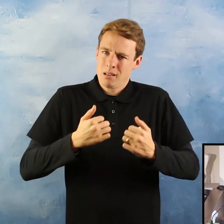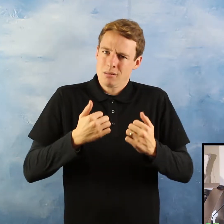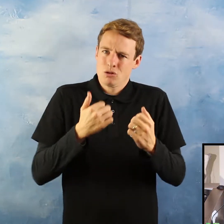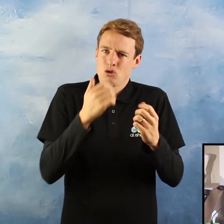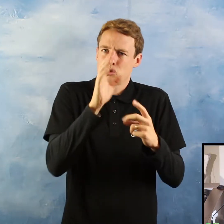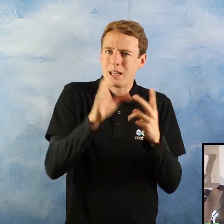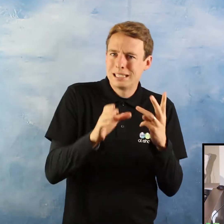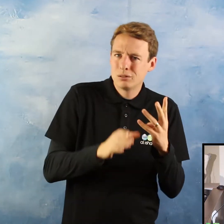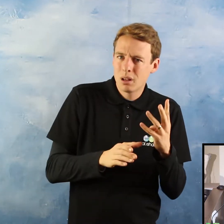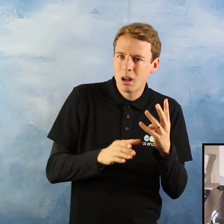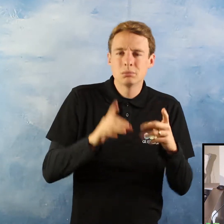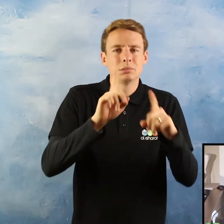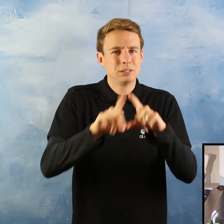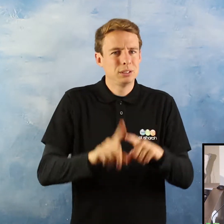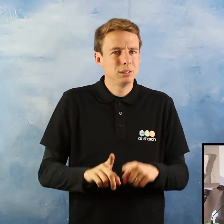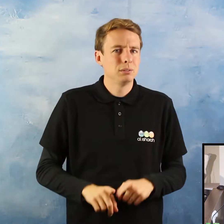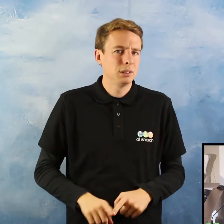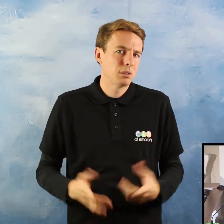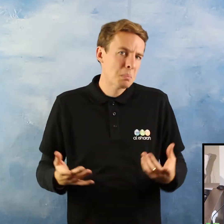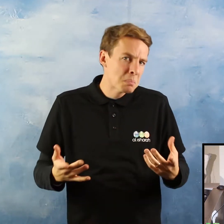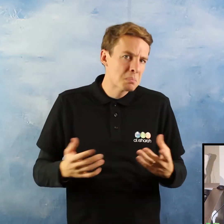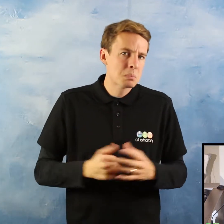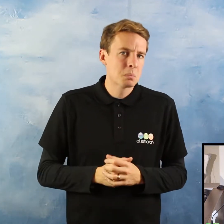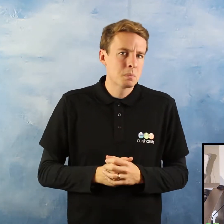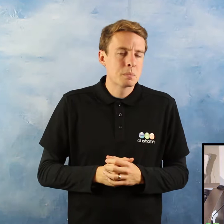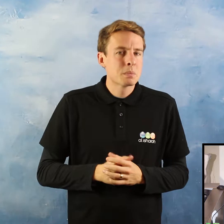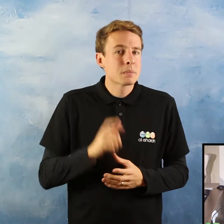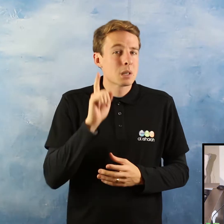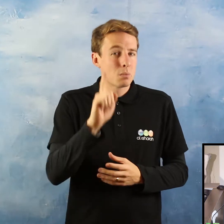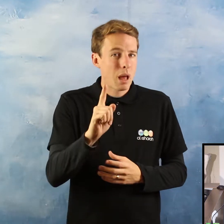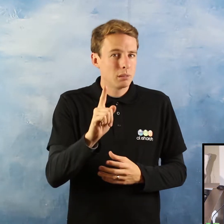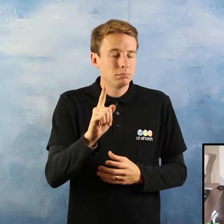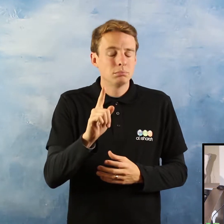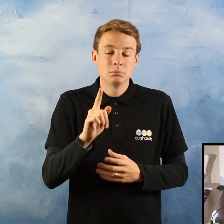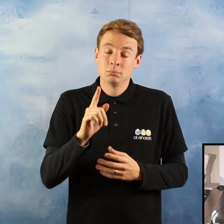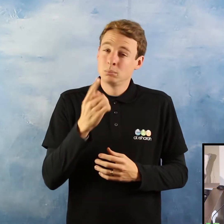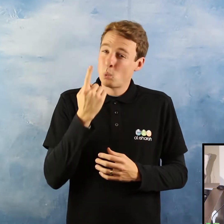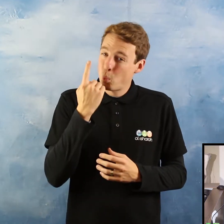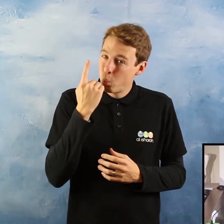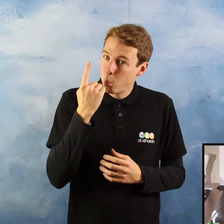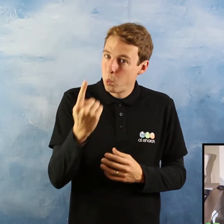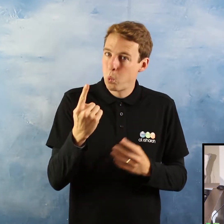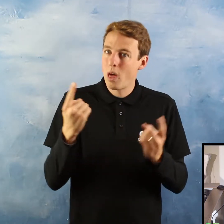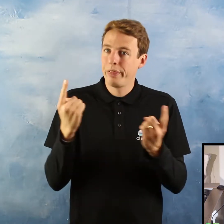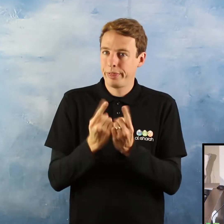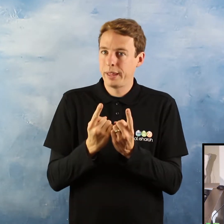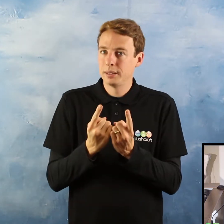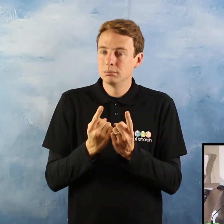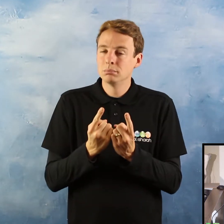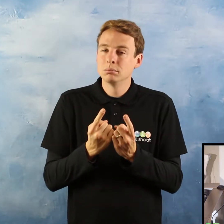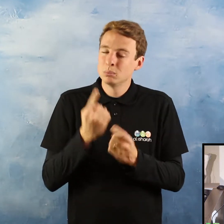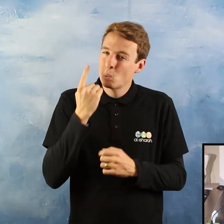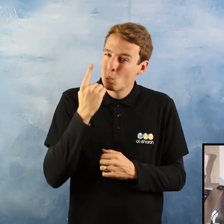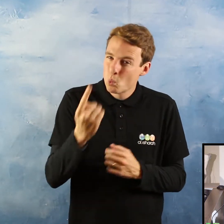is different. But one thing is certain, everybody